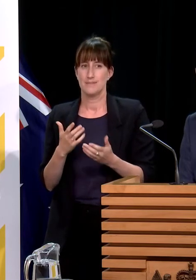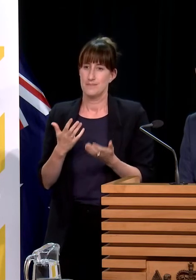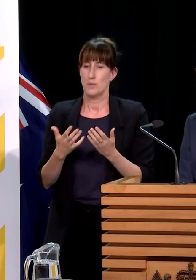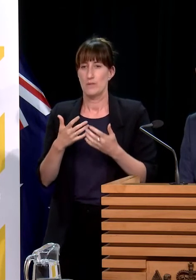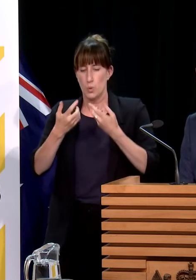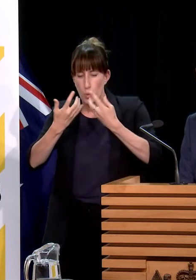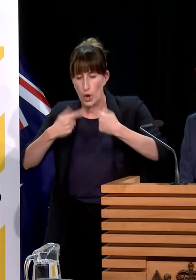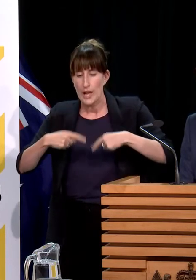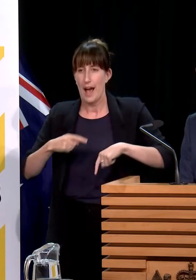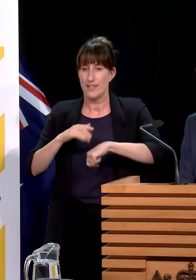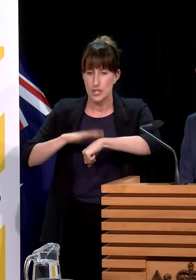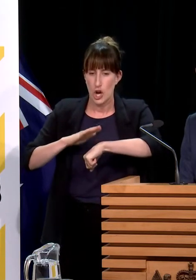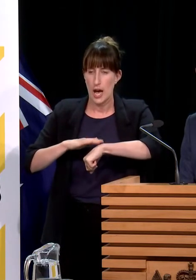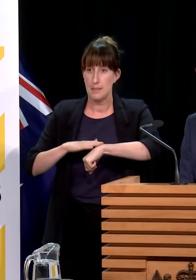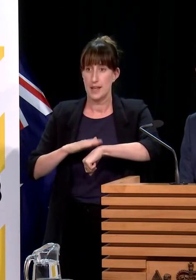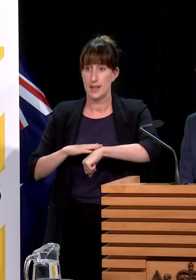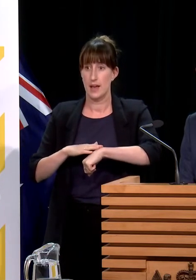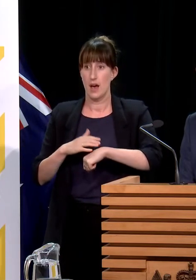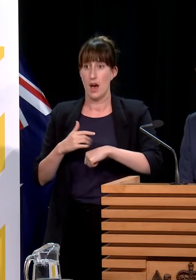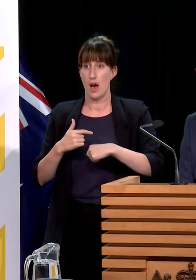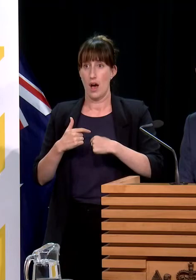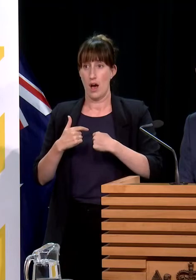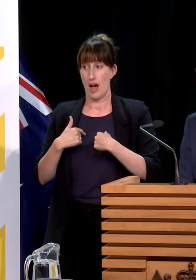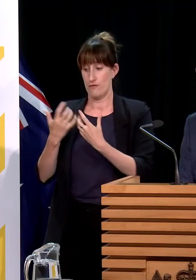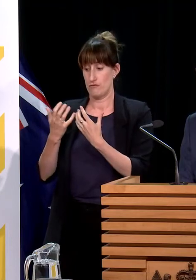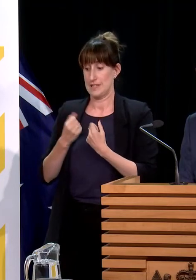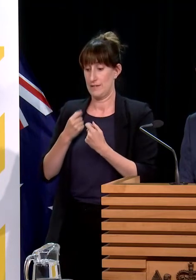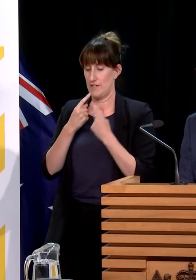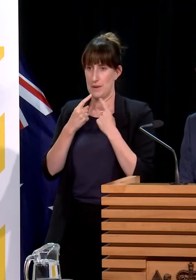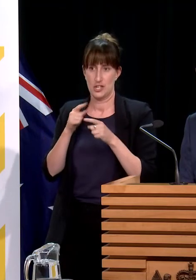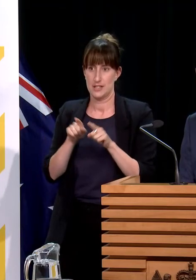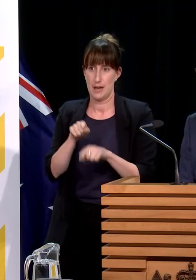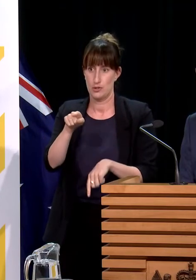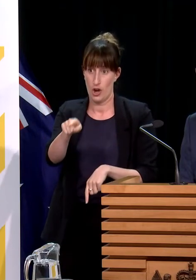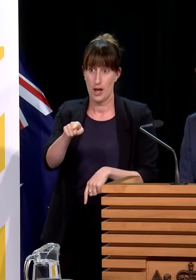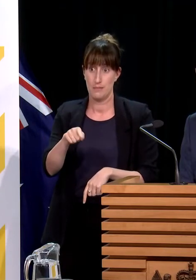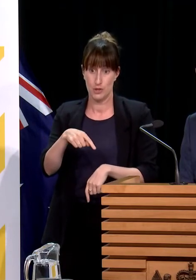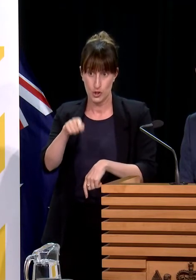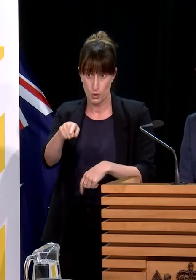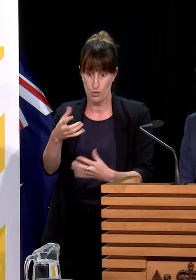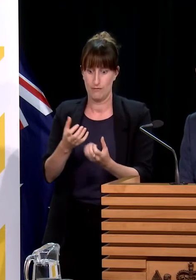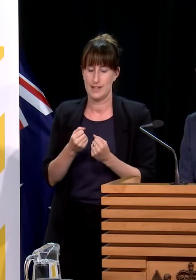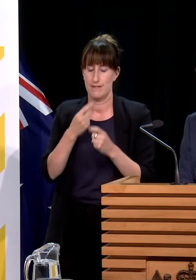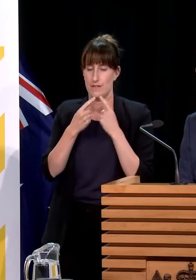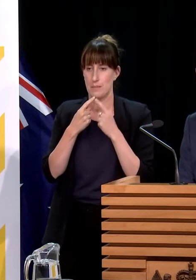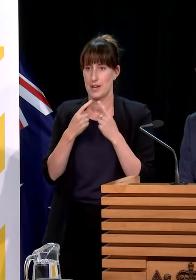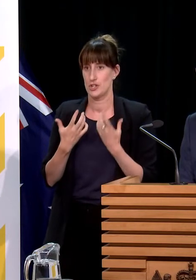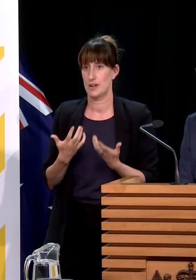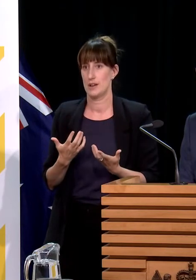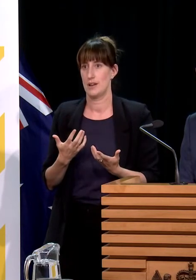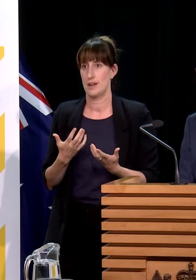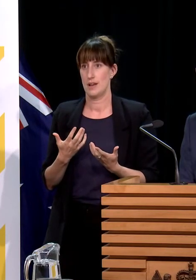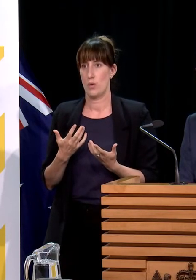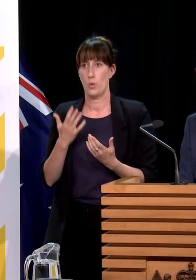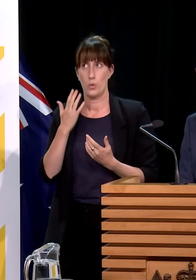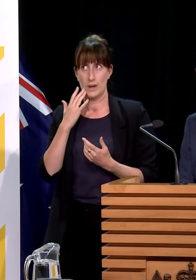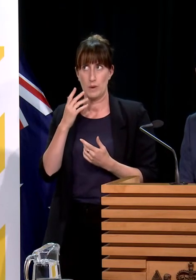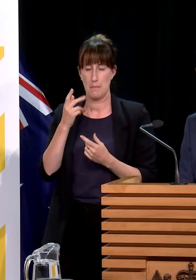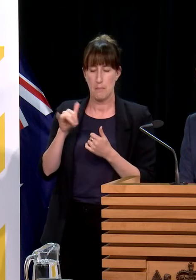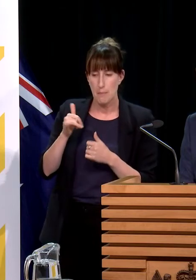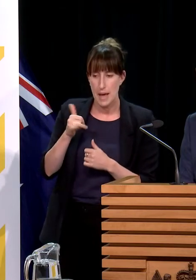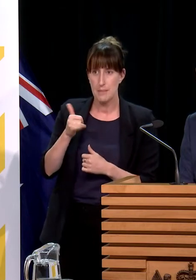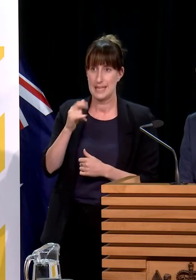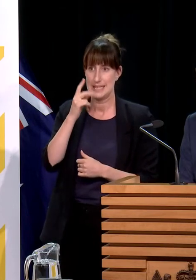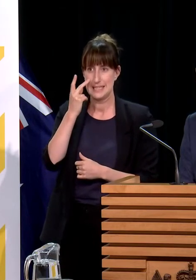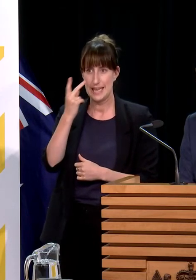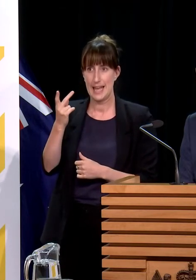probably on the same timetable that you did, in the last sort of 24 hours, about when we might see that first arrival of AstraZeneca vaccines in